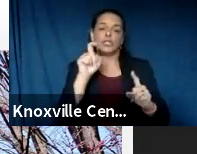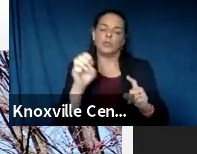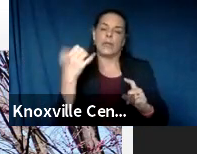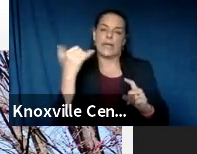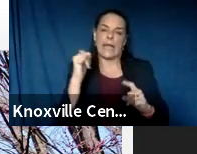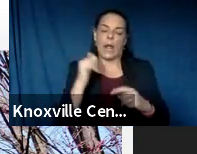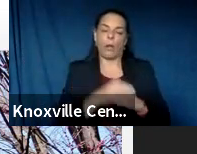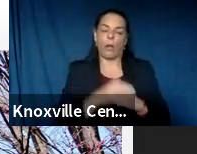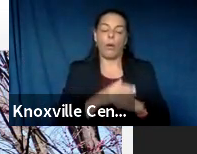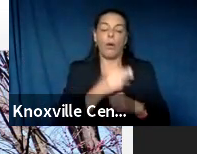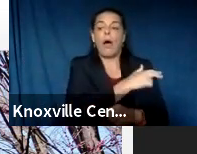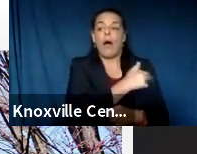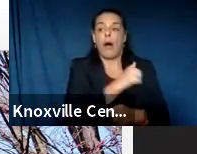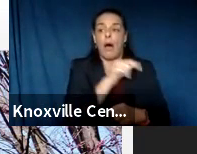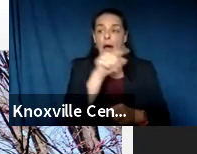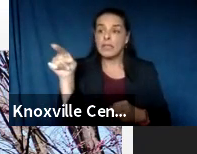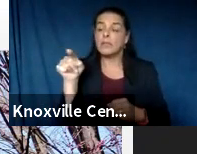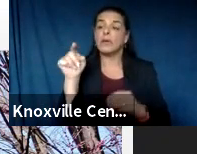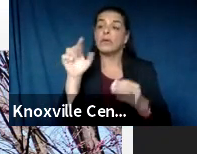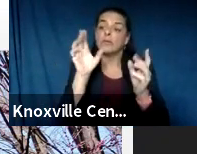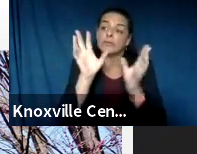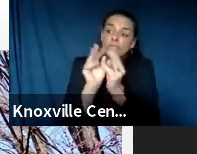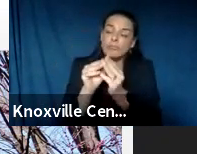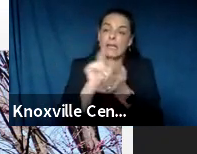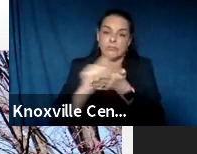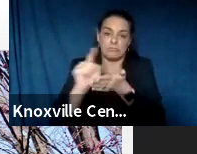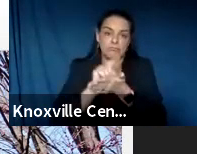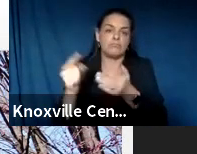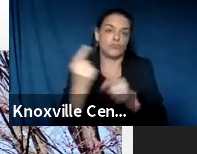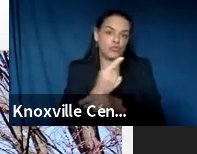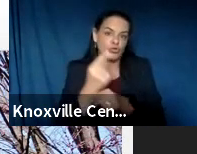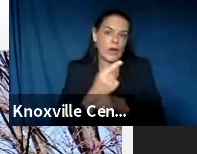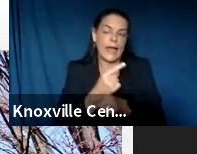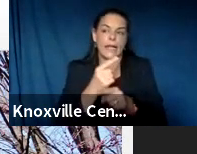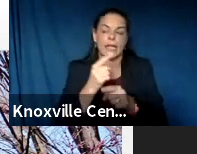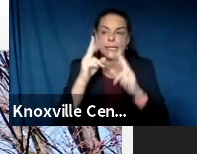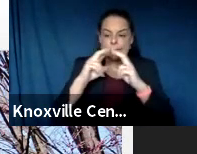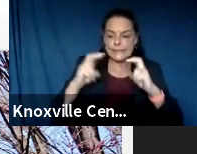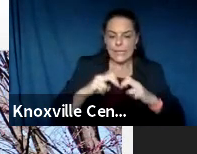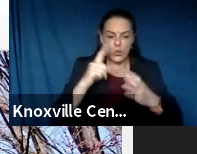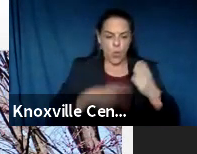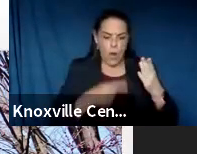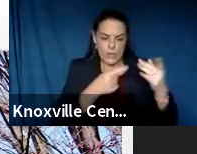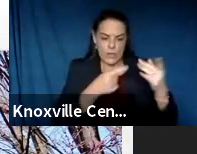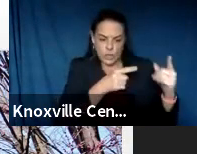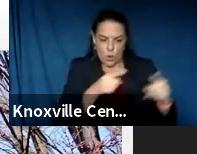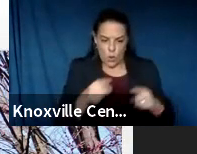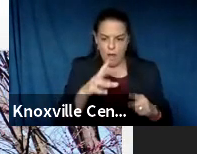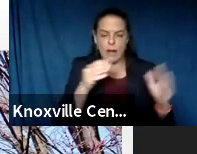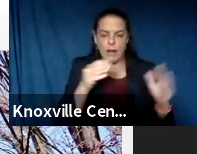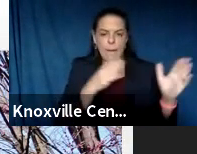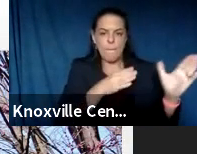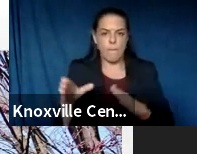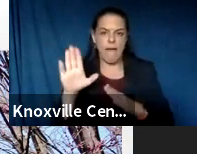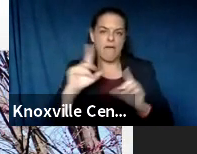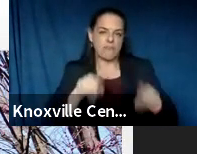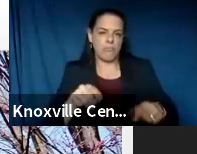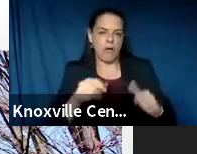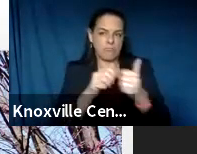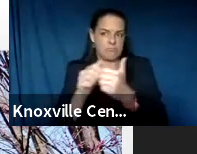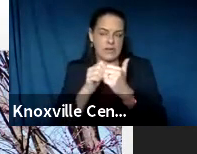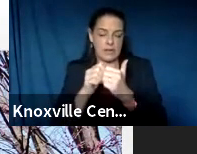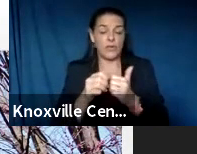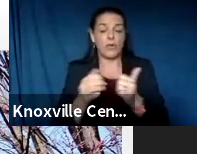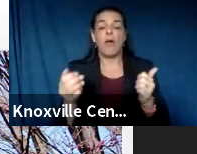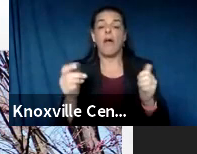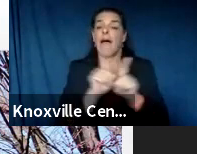systems continue to meet regularly, assess the situation, and plan their response together. As always, decisions regarding how to classify